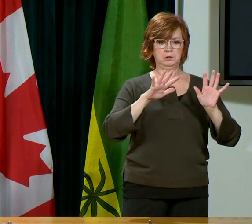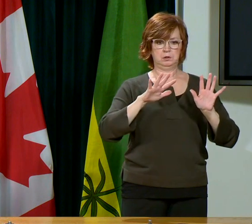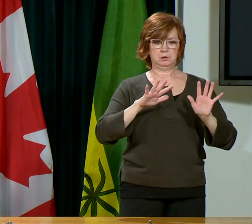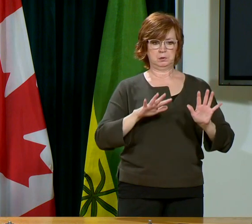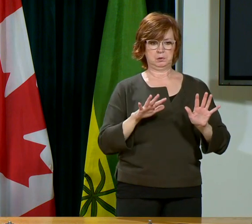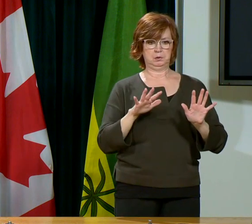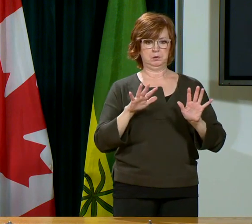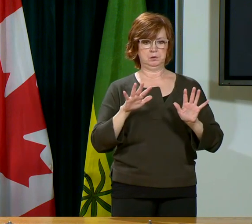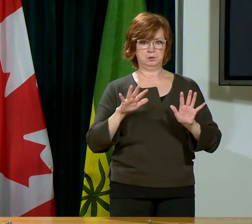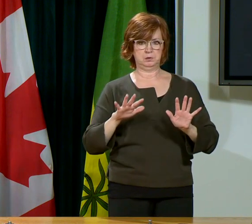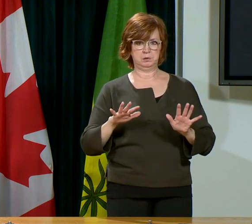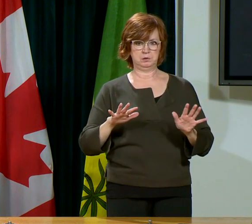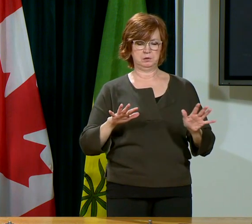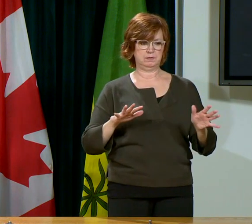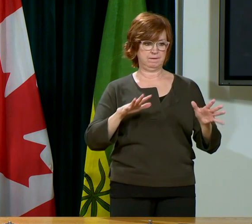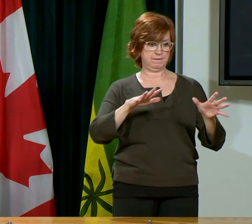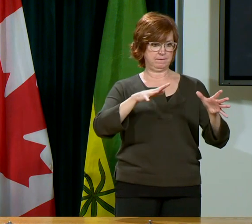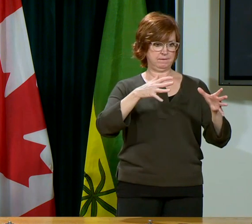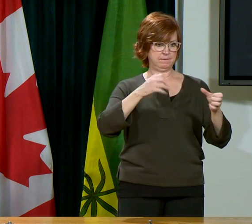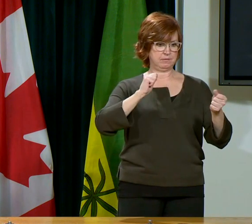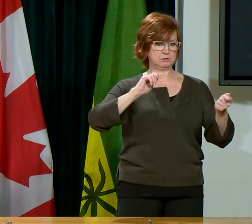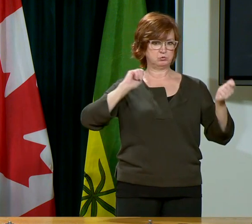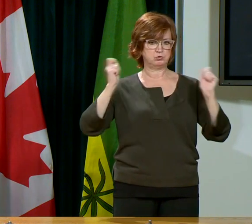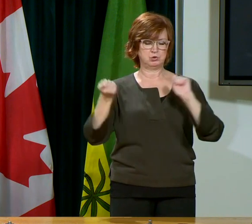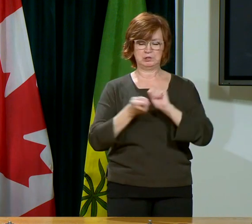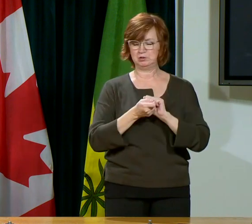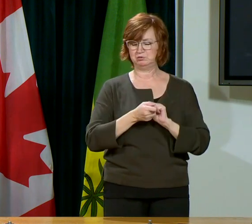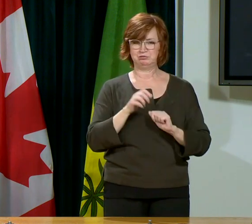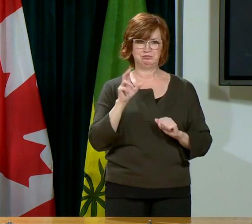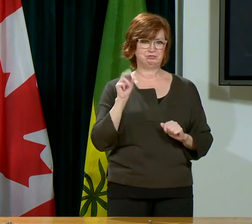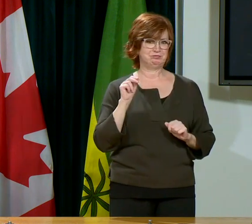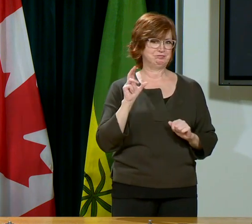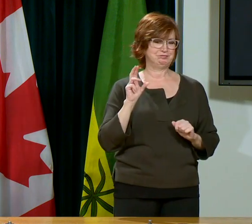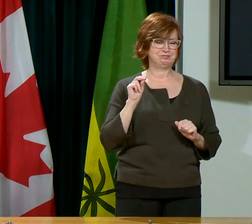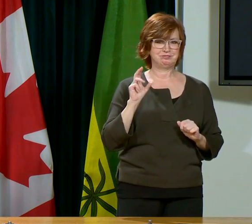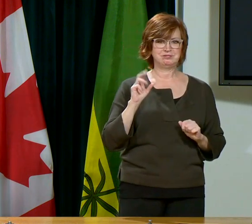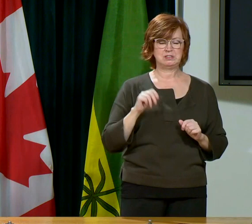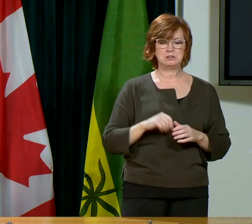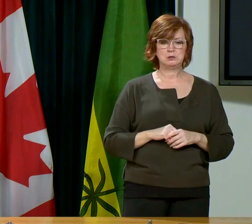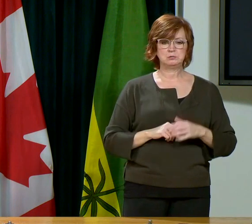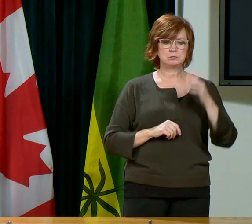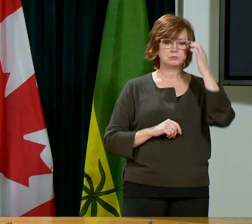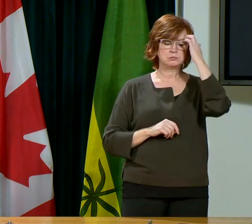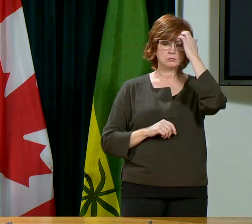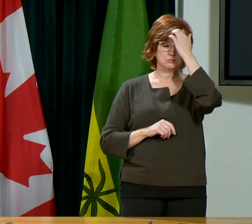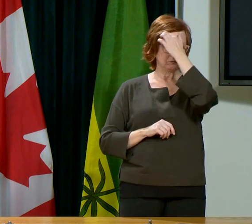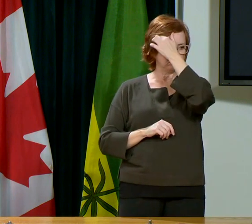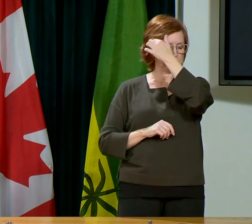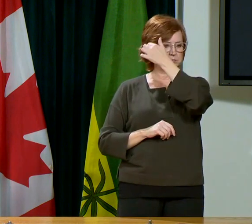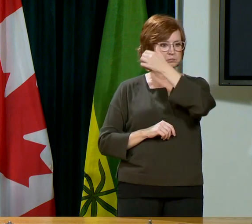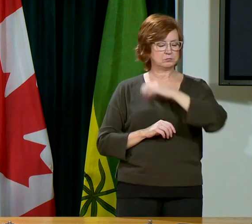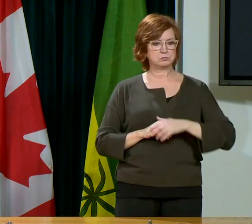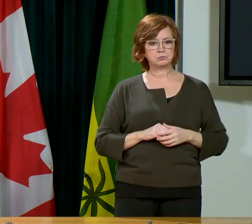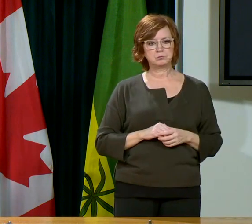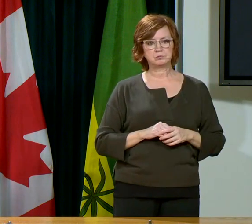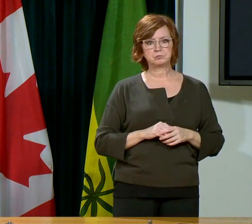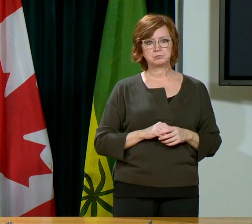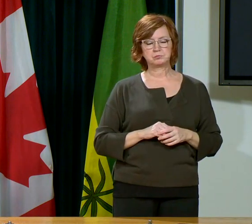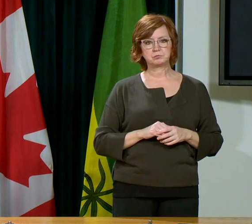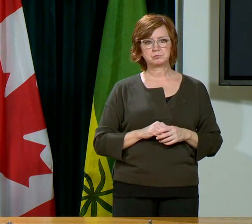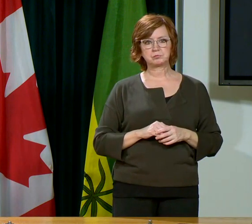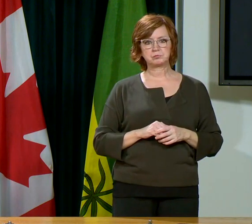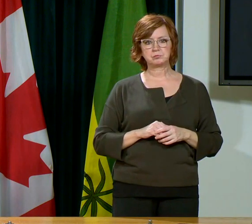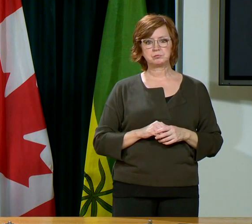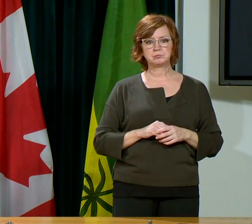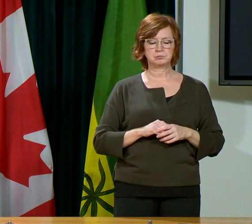of life to, continue in a way that's different from before and still manage to reduce further